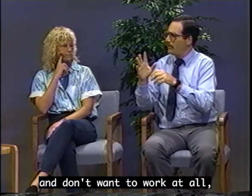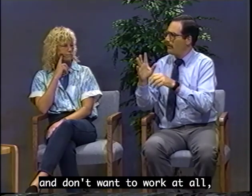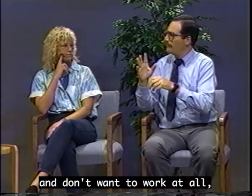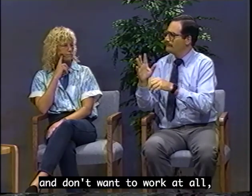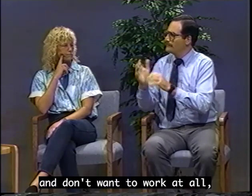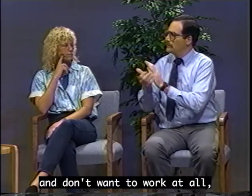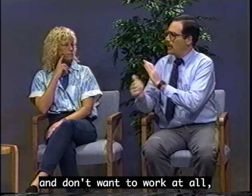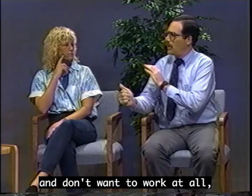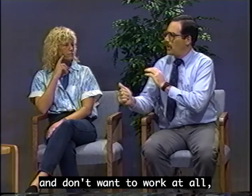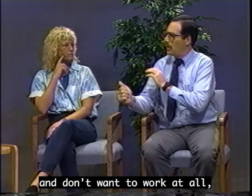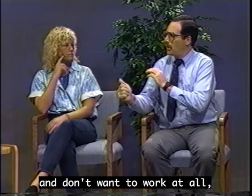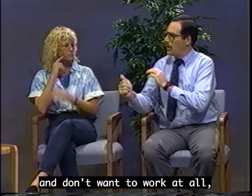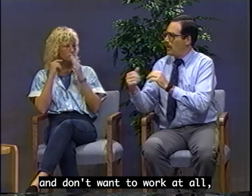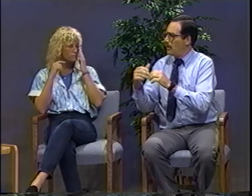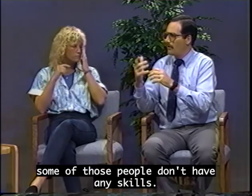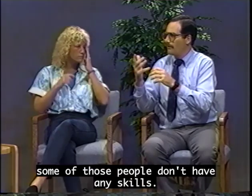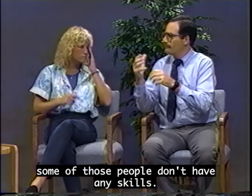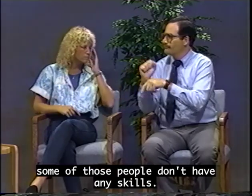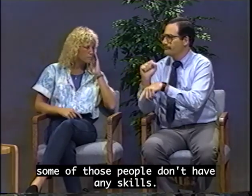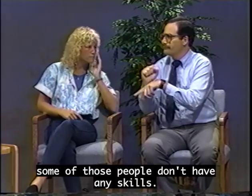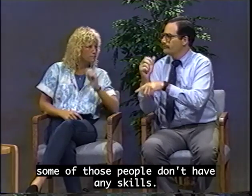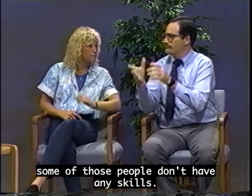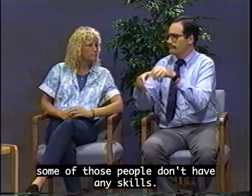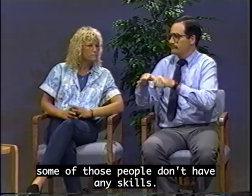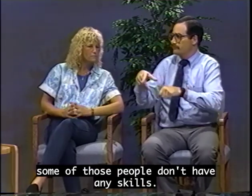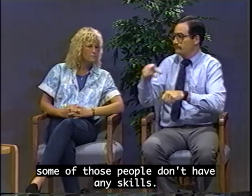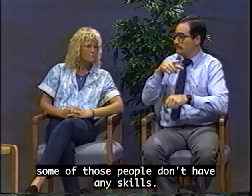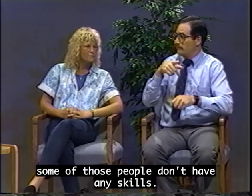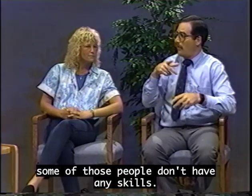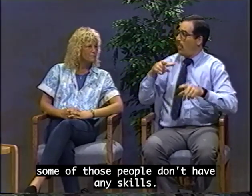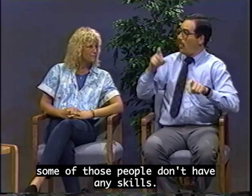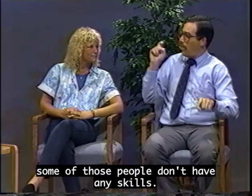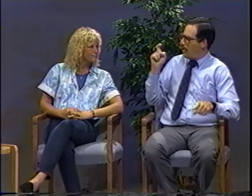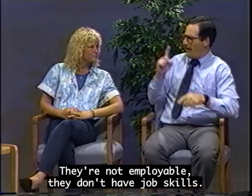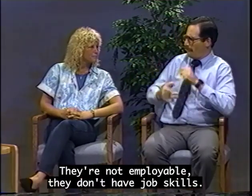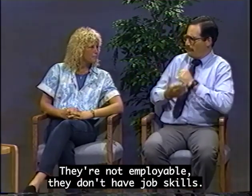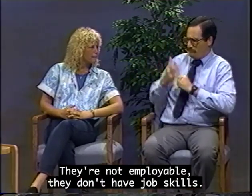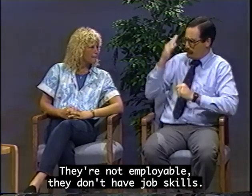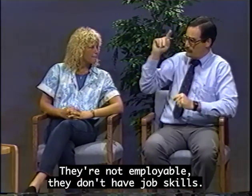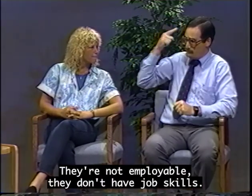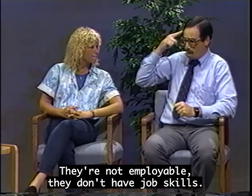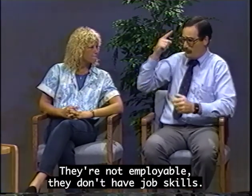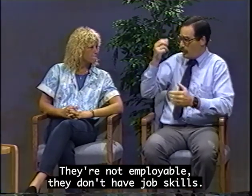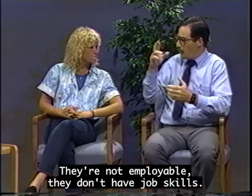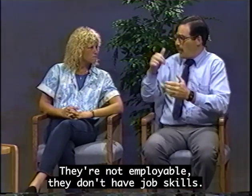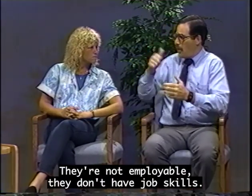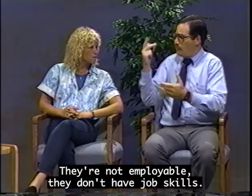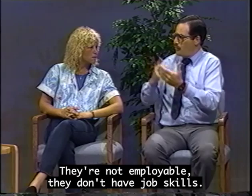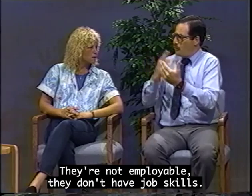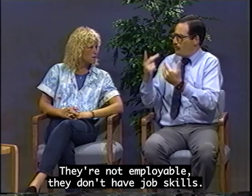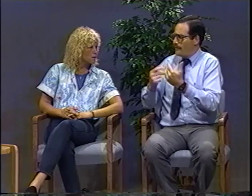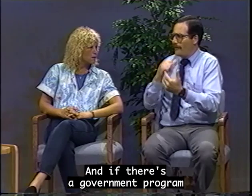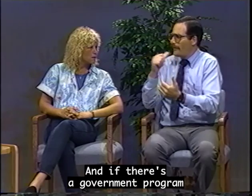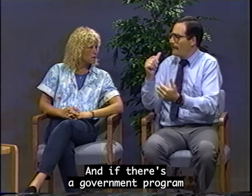lazy and don't want to work at all, some of those people don't have any skills. They're not employable. They don't have job skills. And if